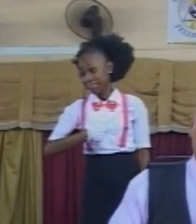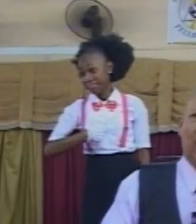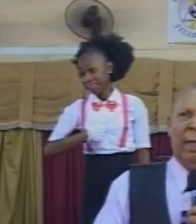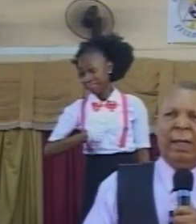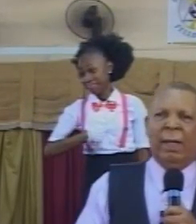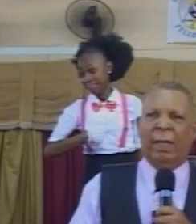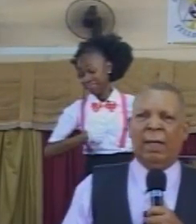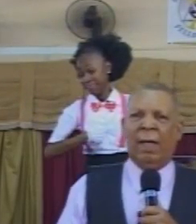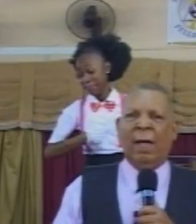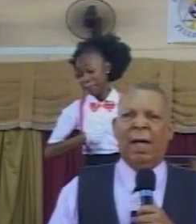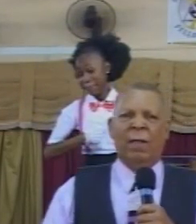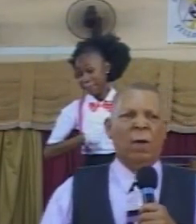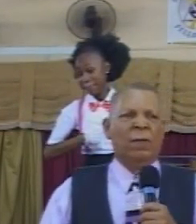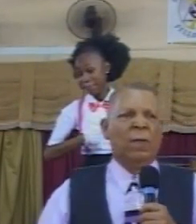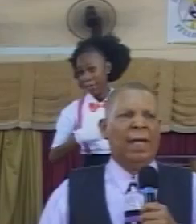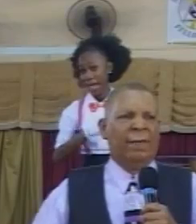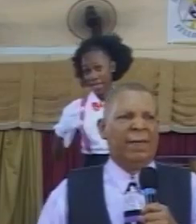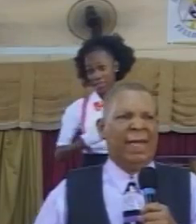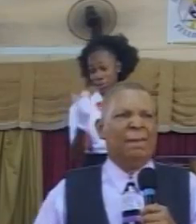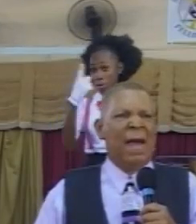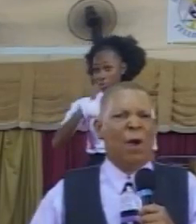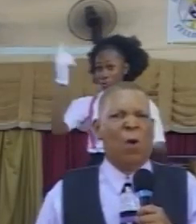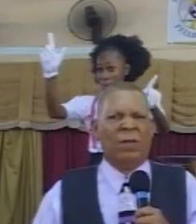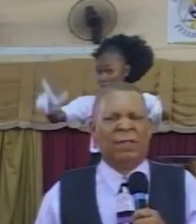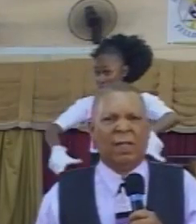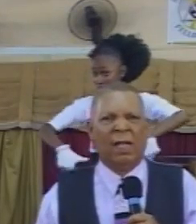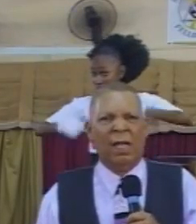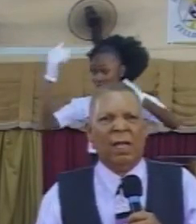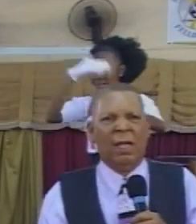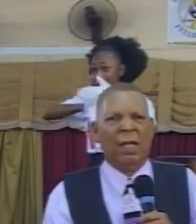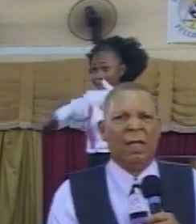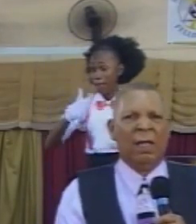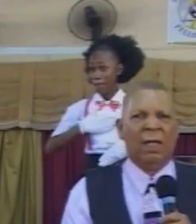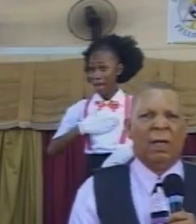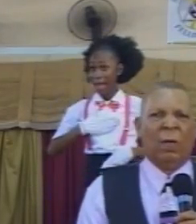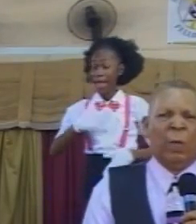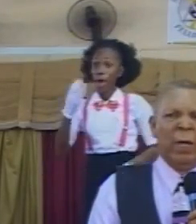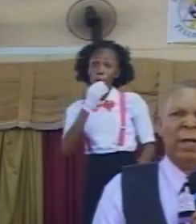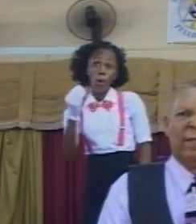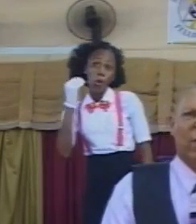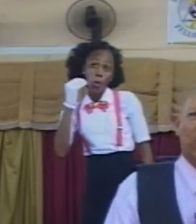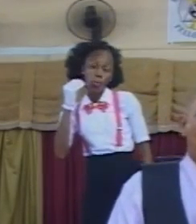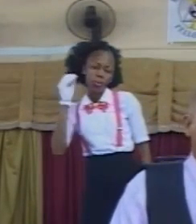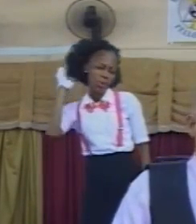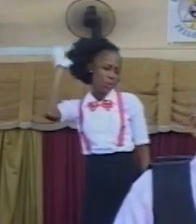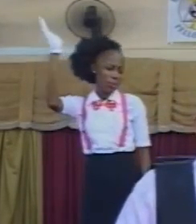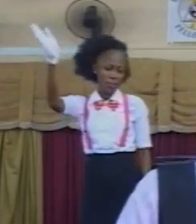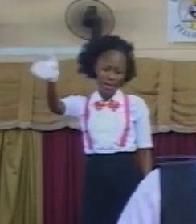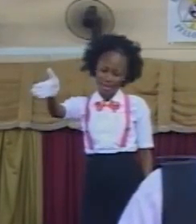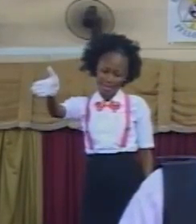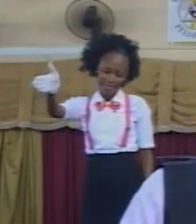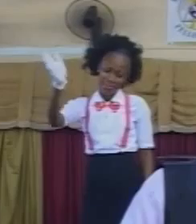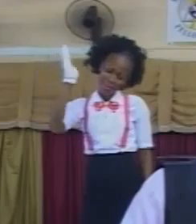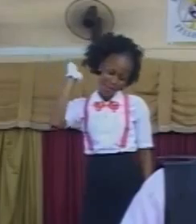and those who live in my house We're going to serve God.